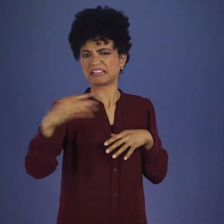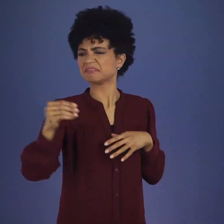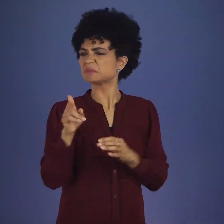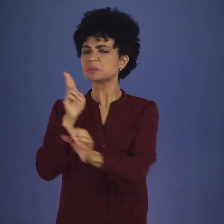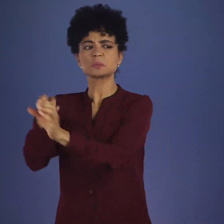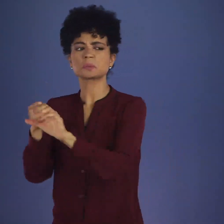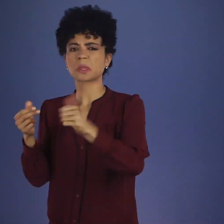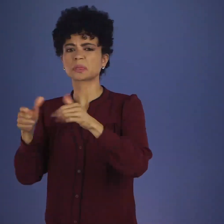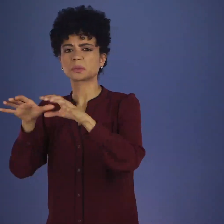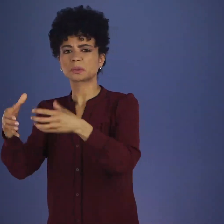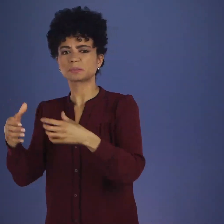to their liking.